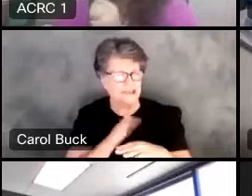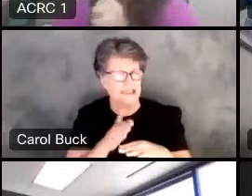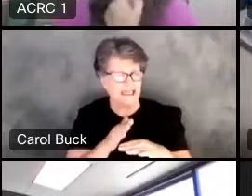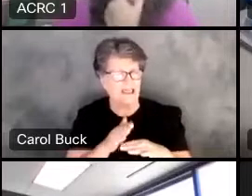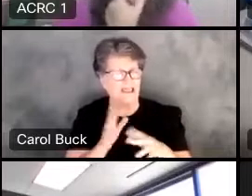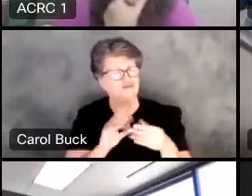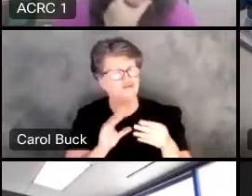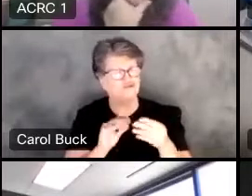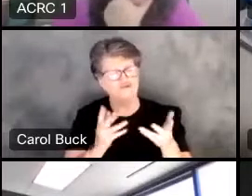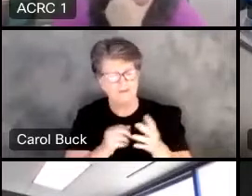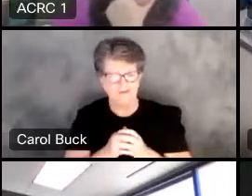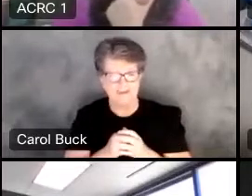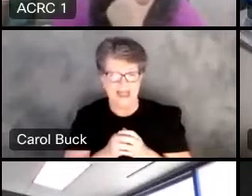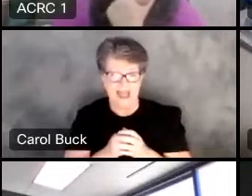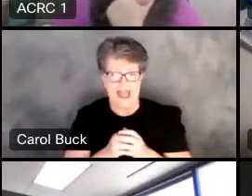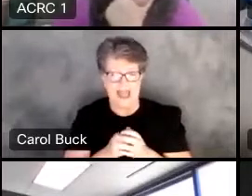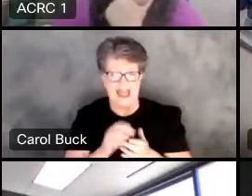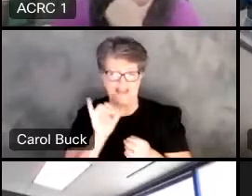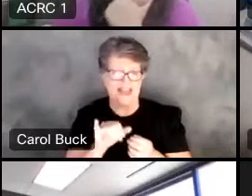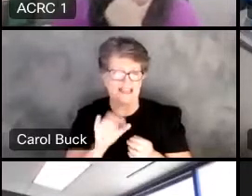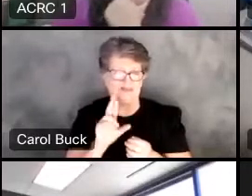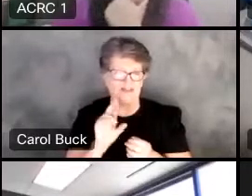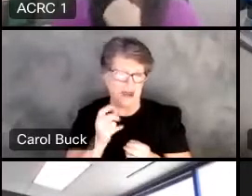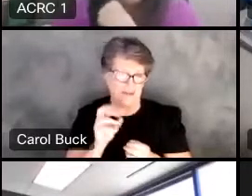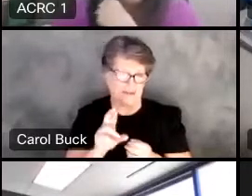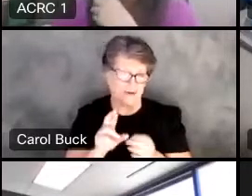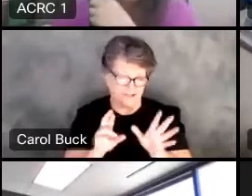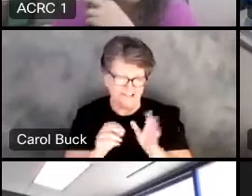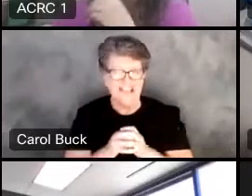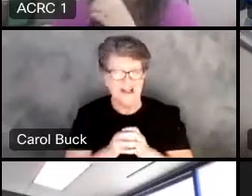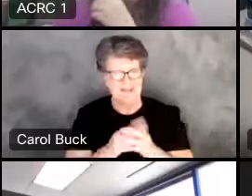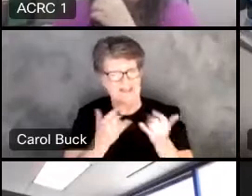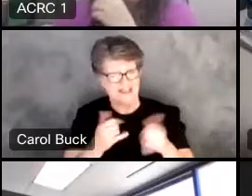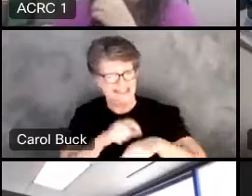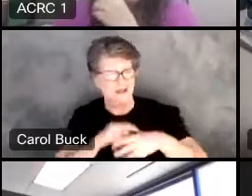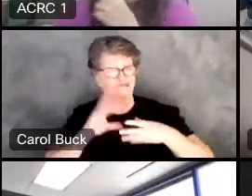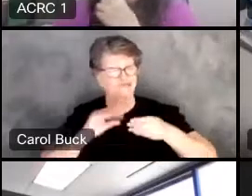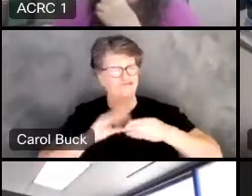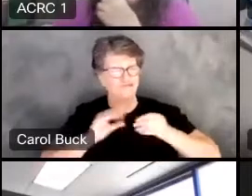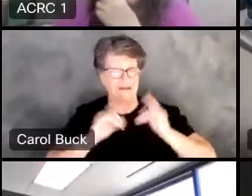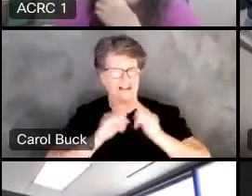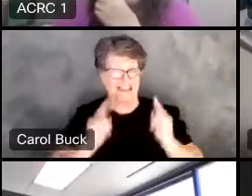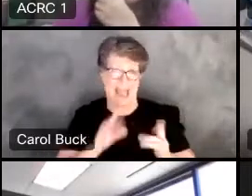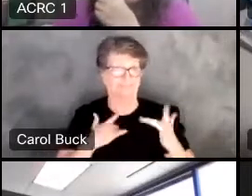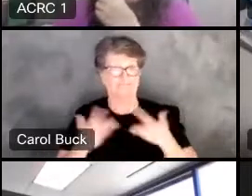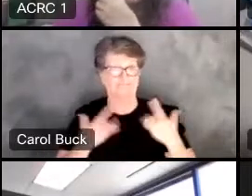but this time we spent most of the trip talking about camp. She was just so excited, so she went to a week. So that was really